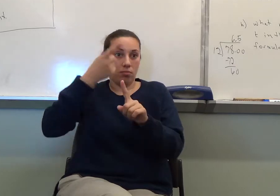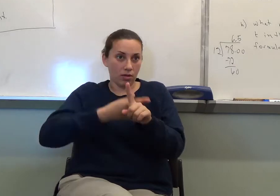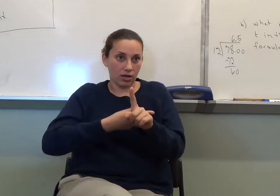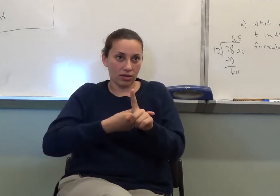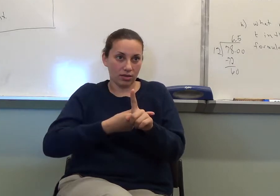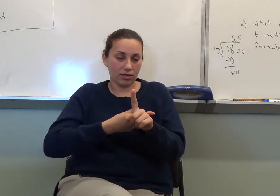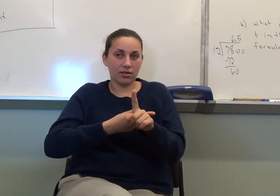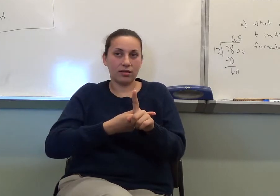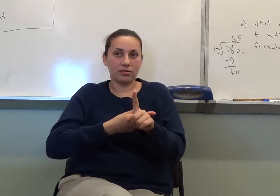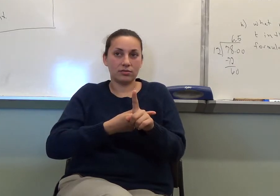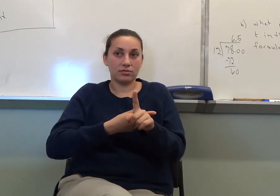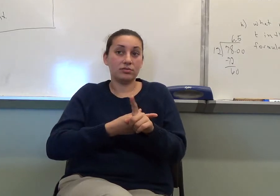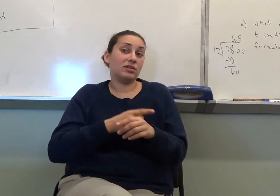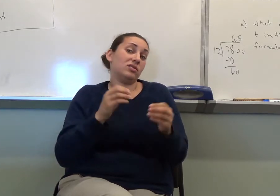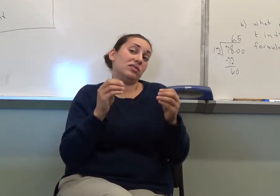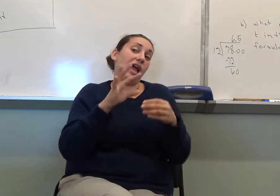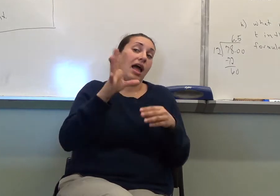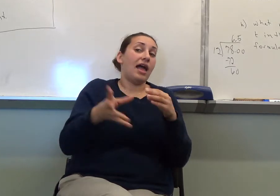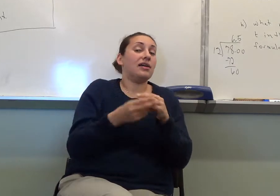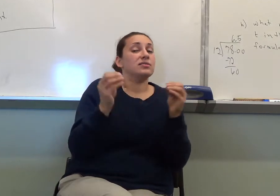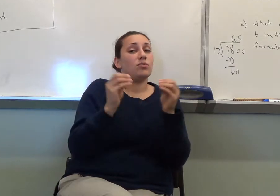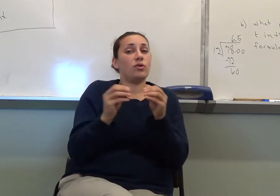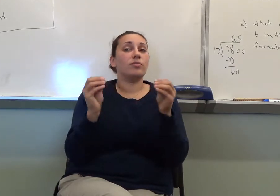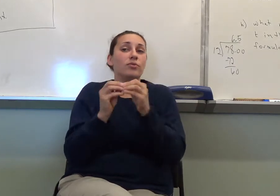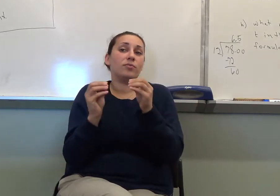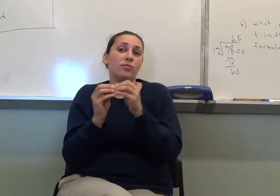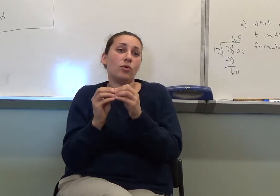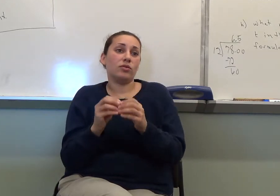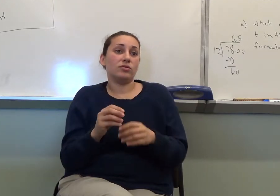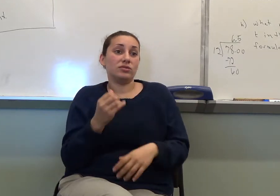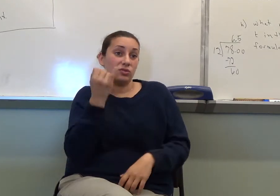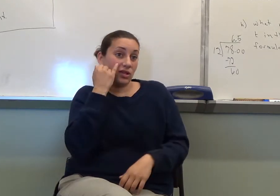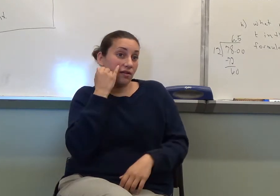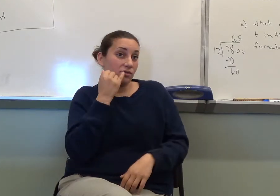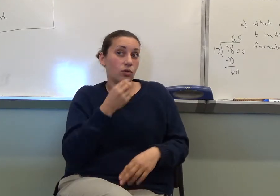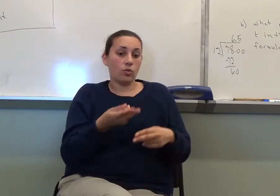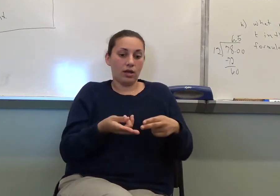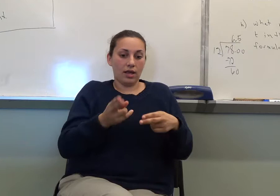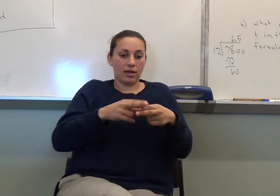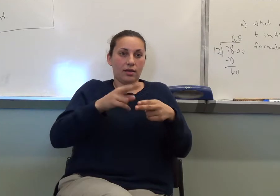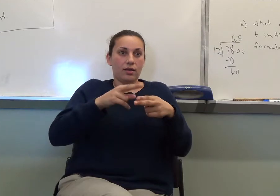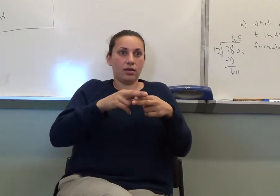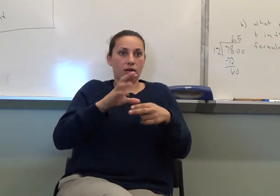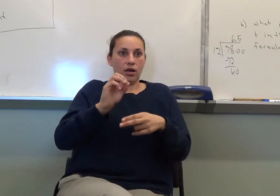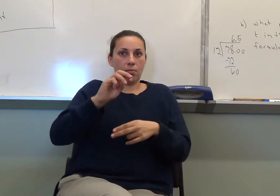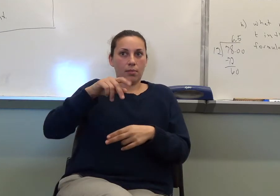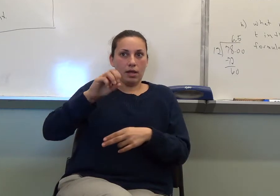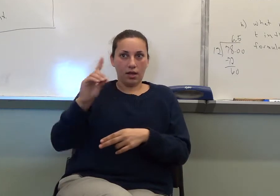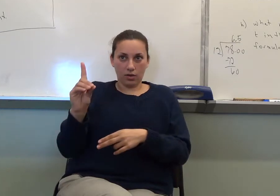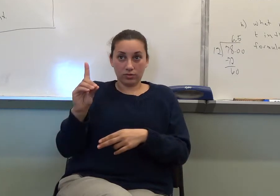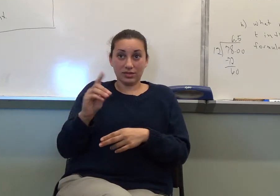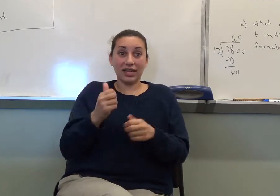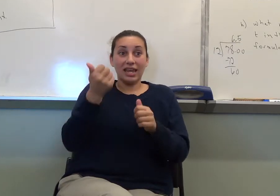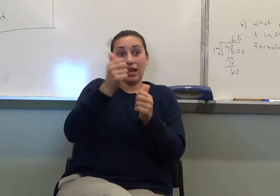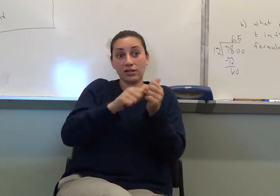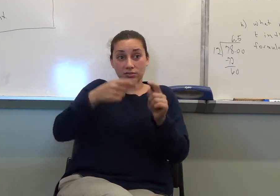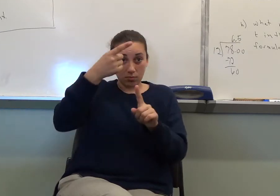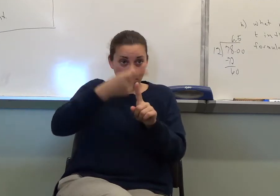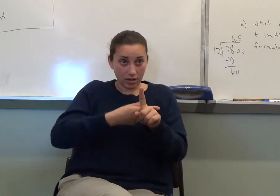can do better than that. We'll do it quarterly, and or monthly, or in fact, on some of them, it's